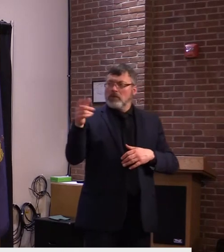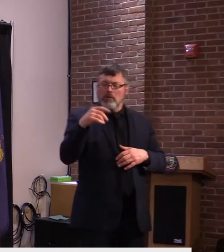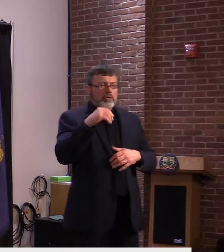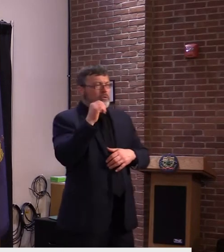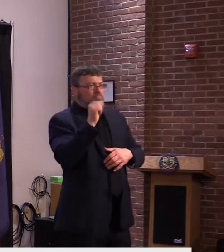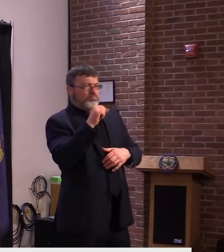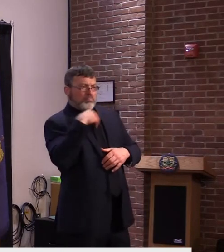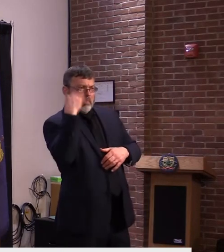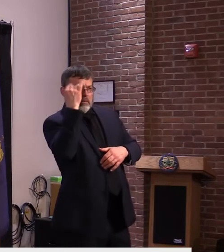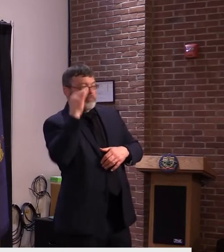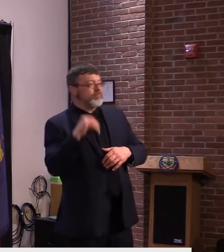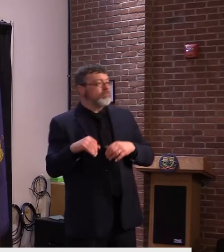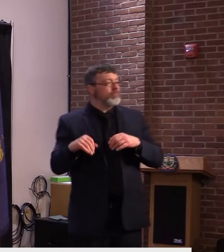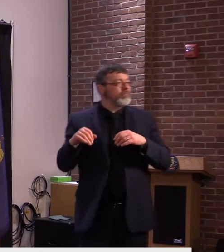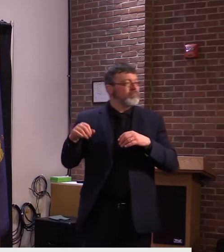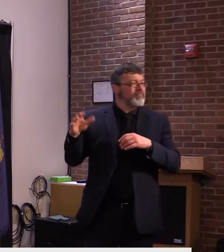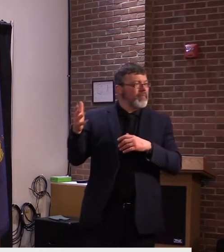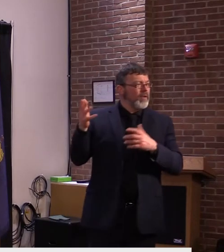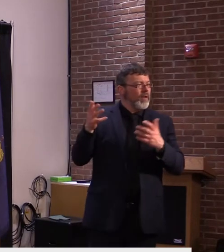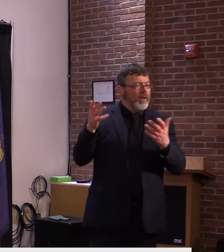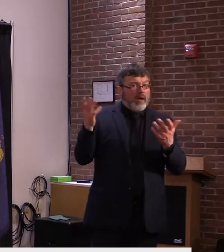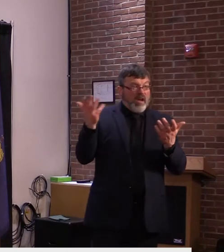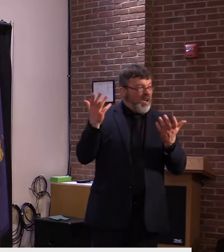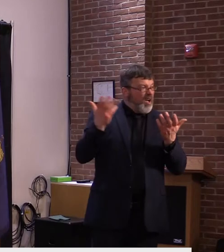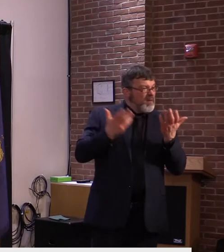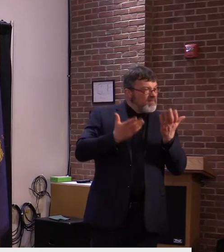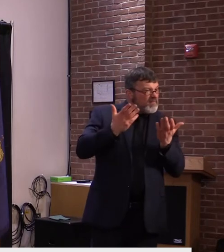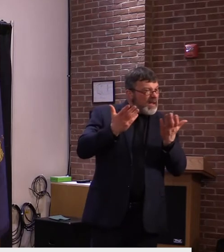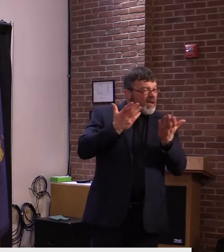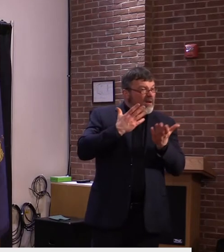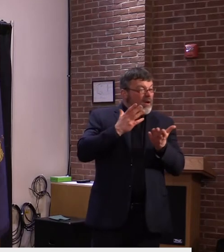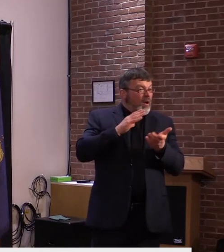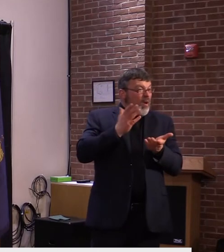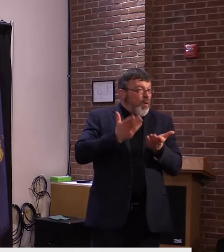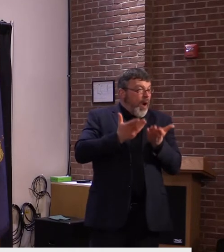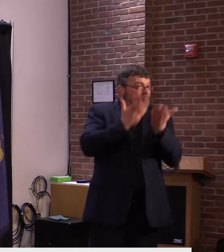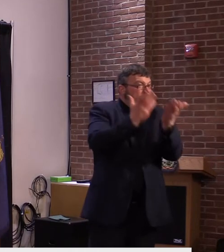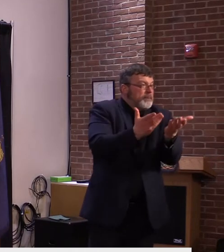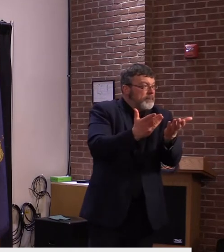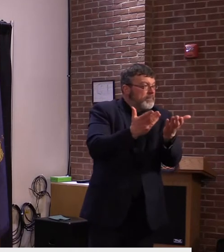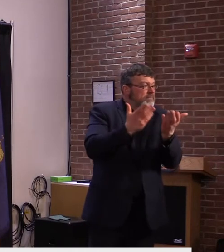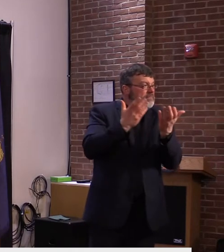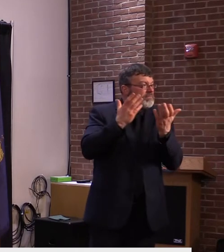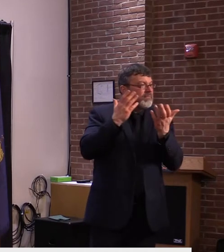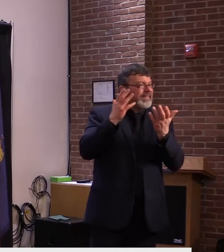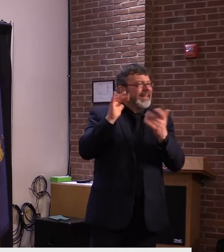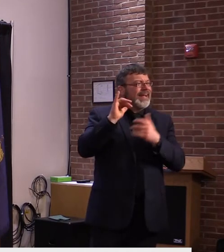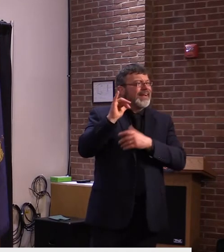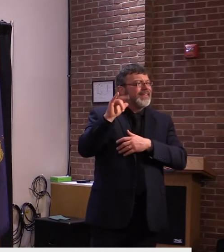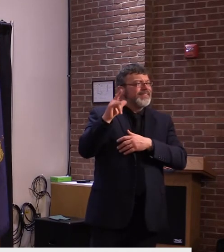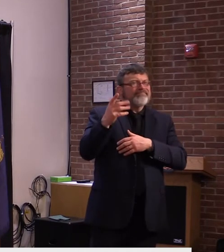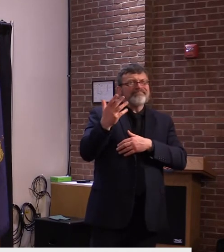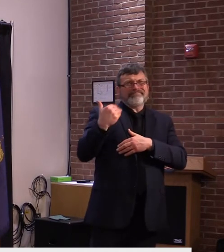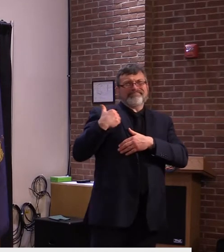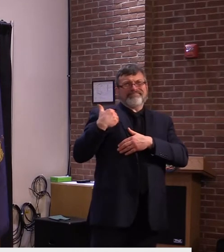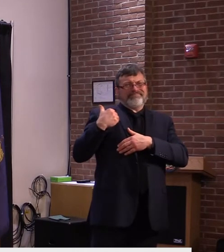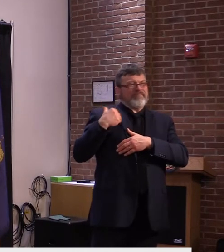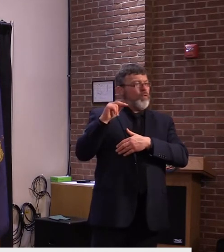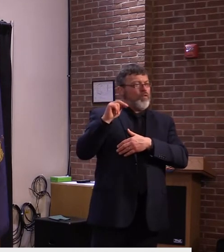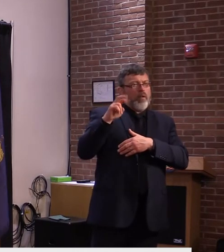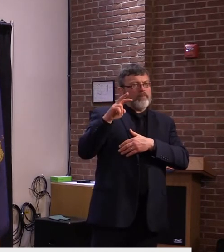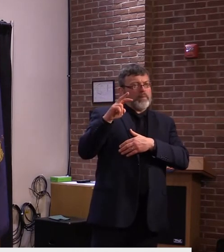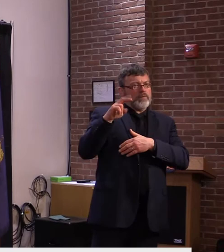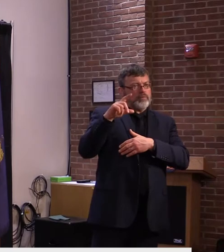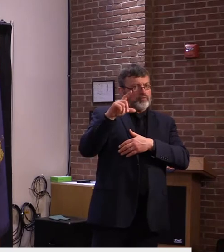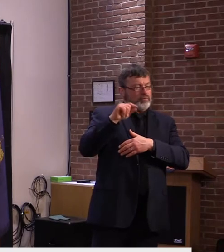out a mask recommendation, an indoor mask recommendation for Vermonters way back in November, and haven't really said